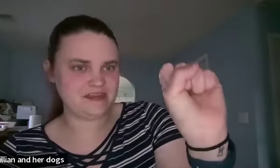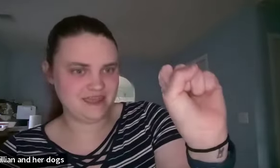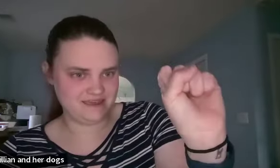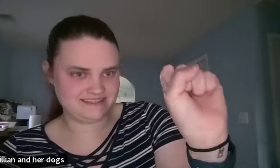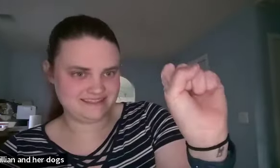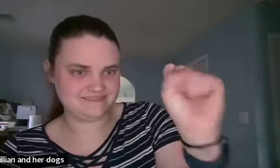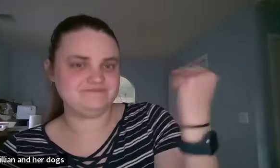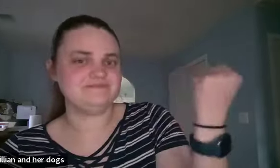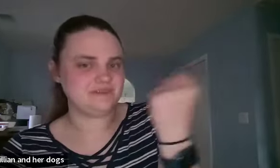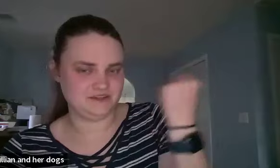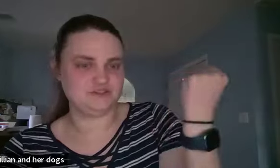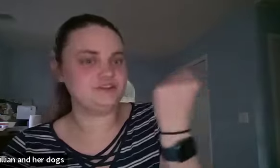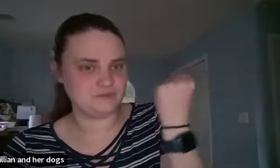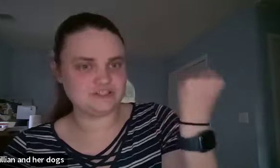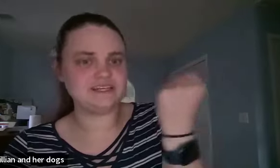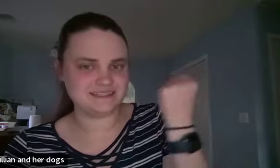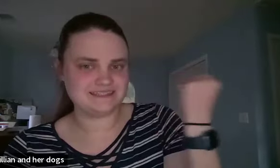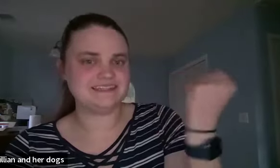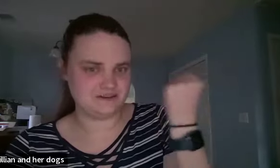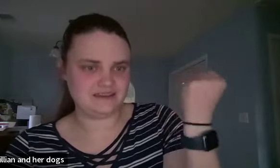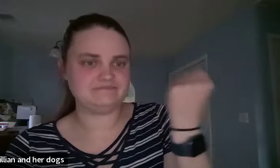that S in your circular motion again. Saturday.